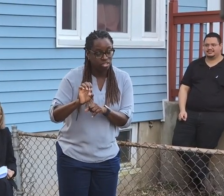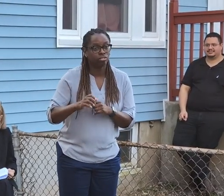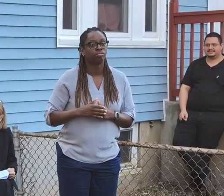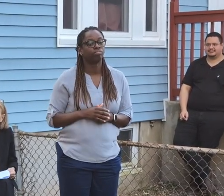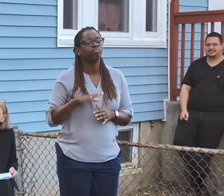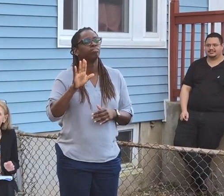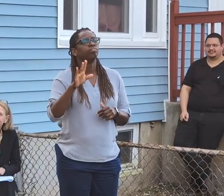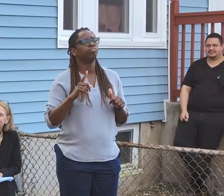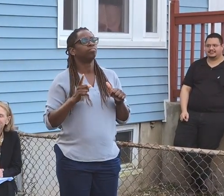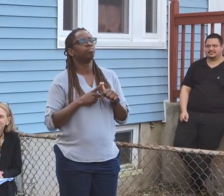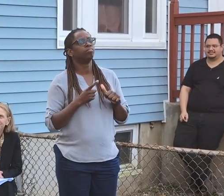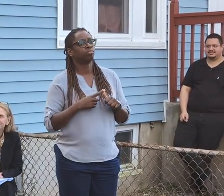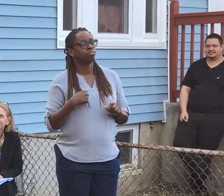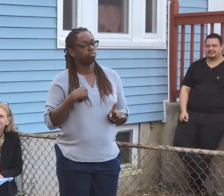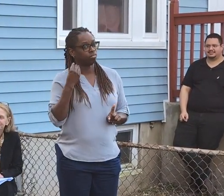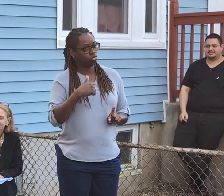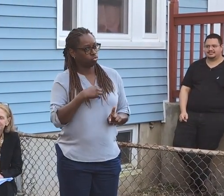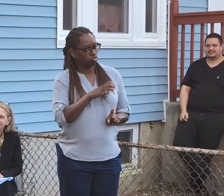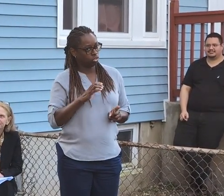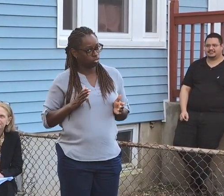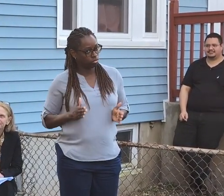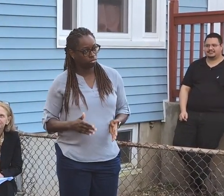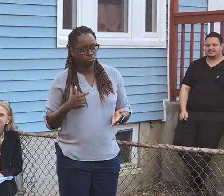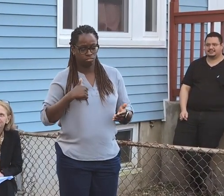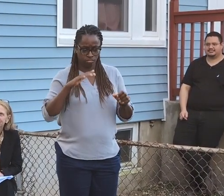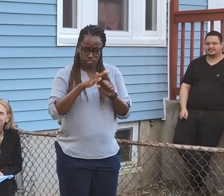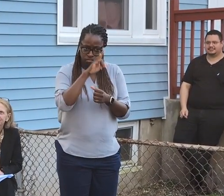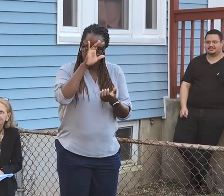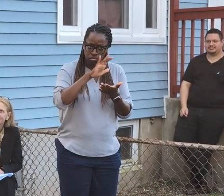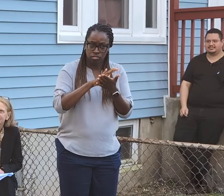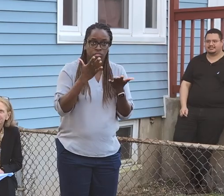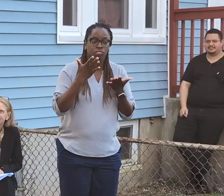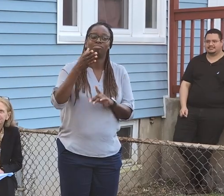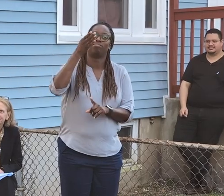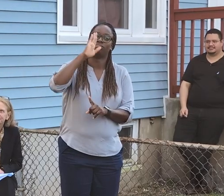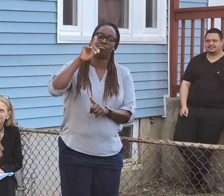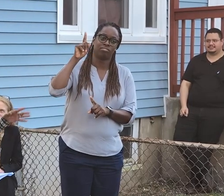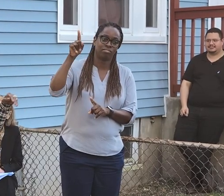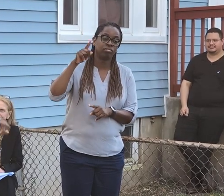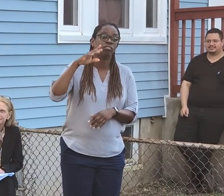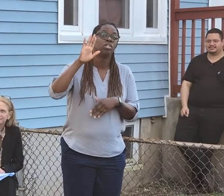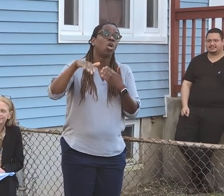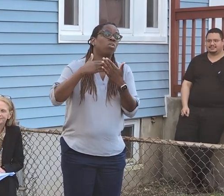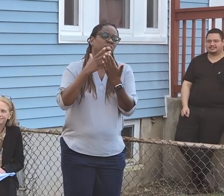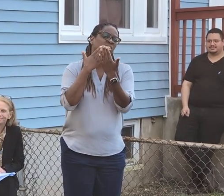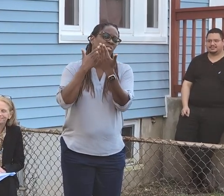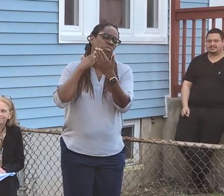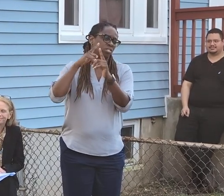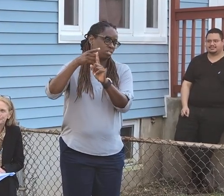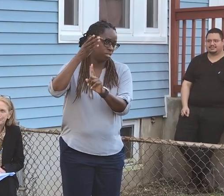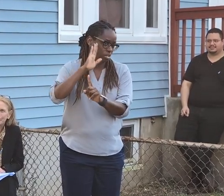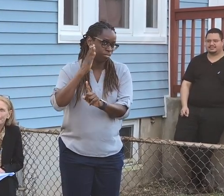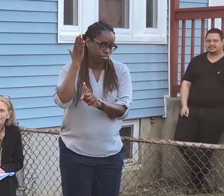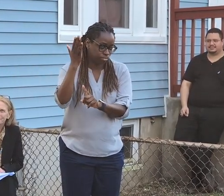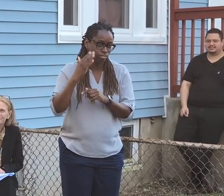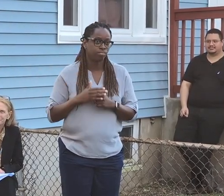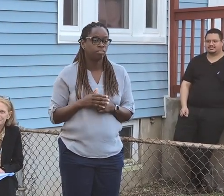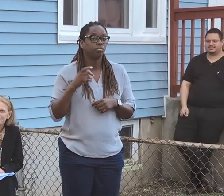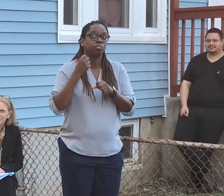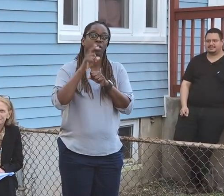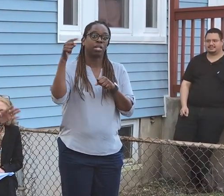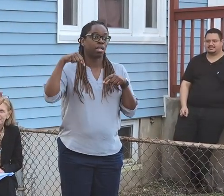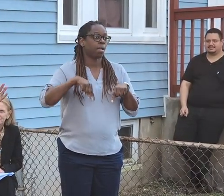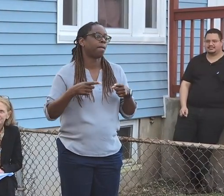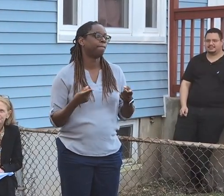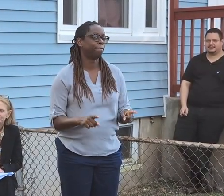I am a Christian and believe totally in God, I give all my thanks to God who made all this happen. So I thank the